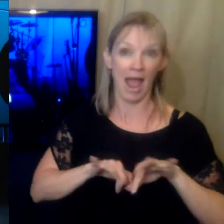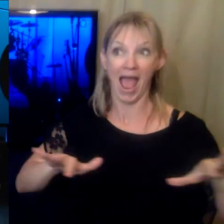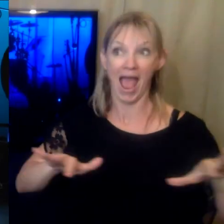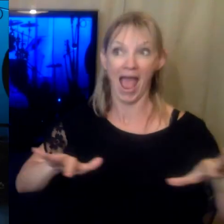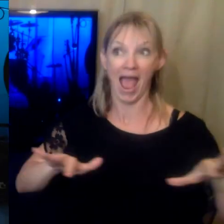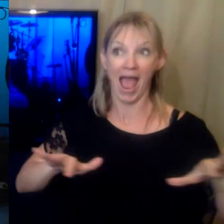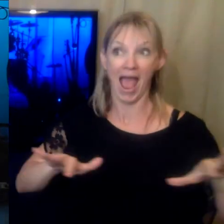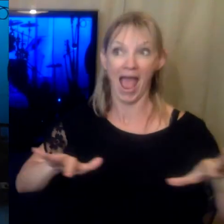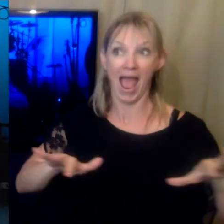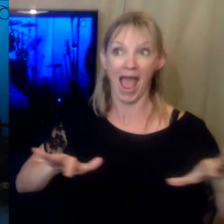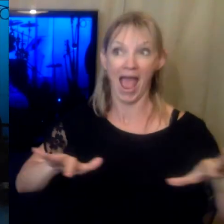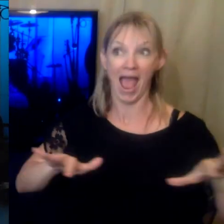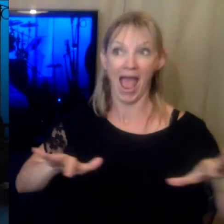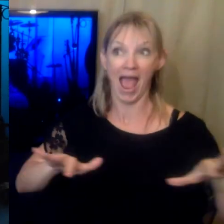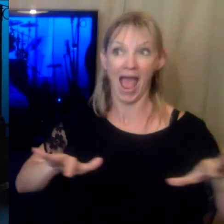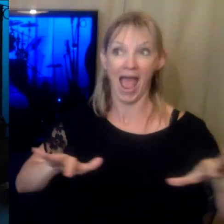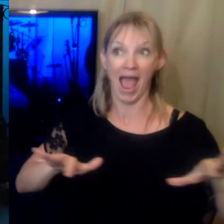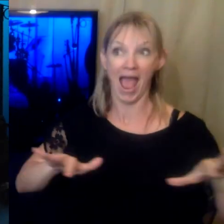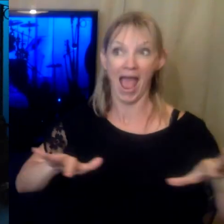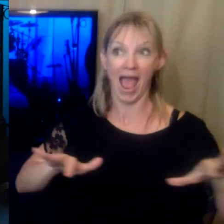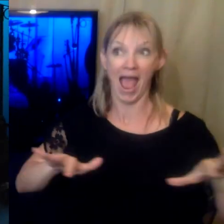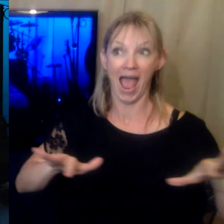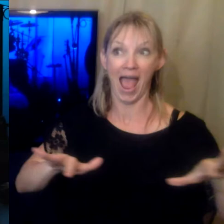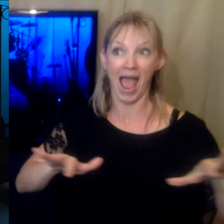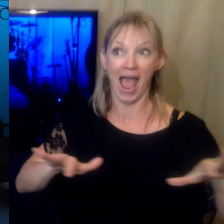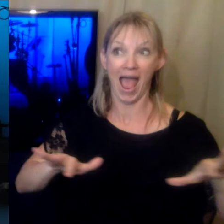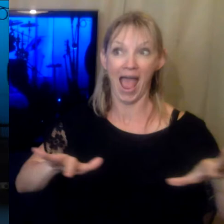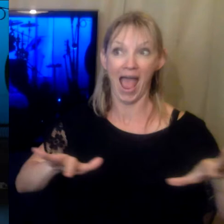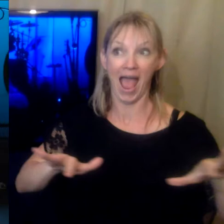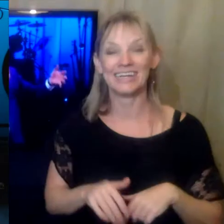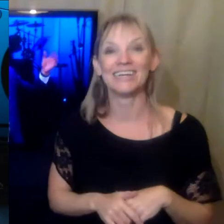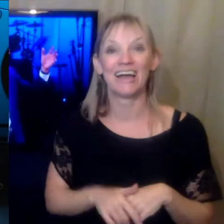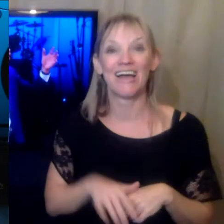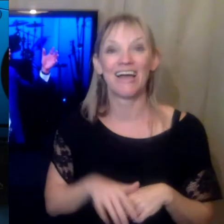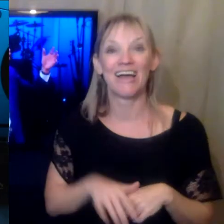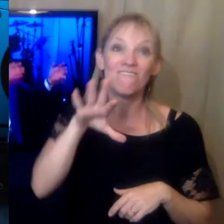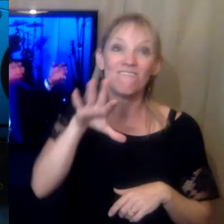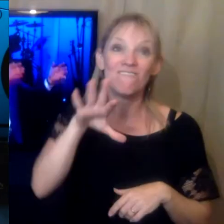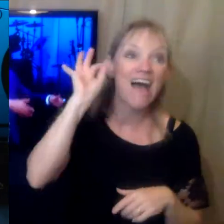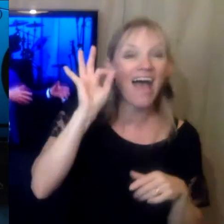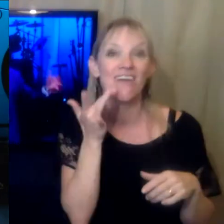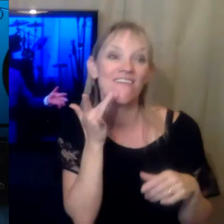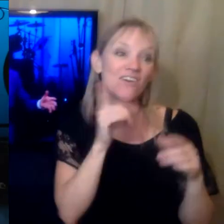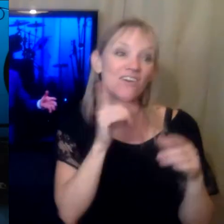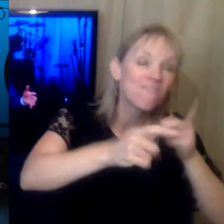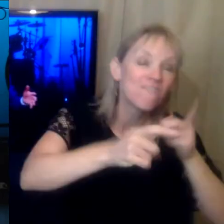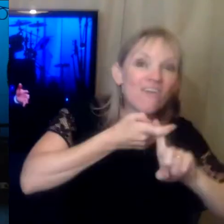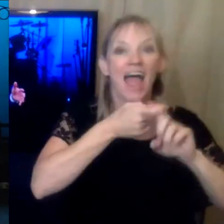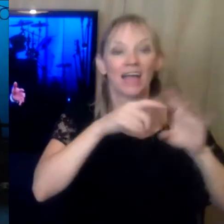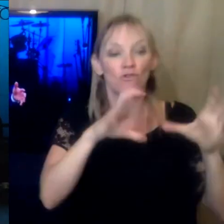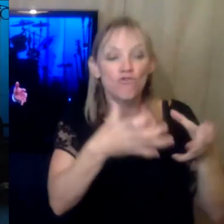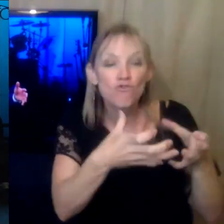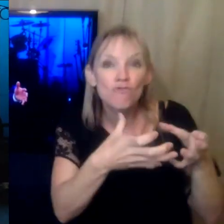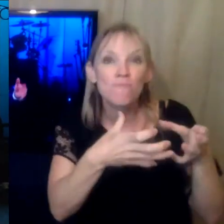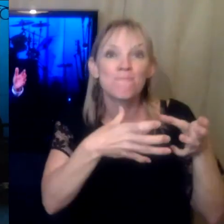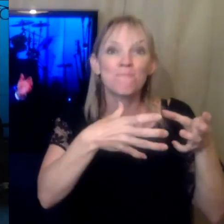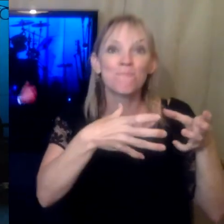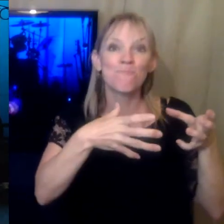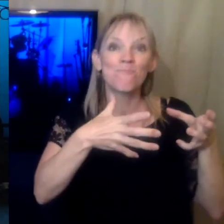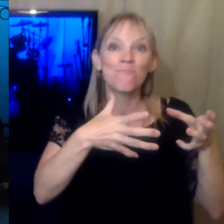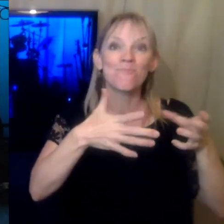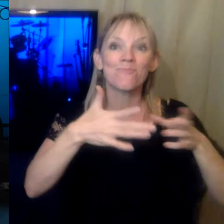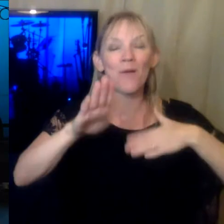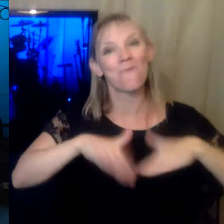screaming kids in glee ushered out of the place, and you found your favorite friend or friends, and